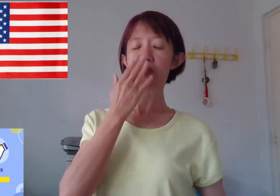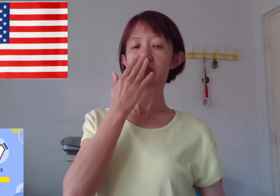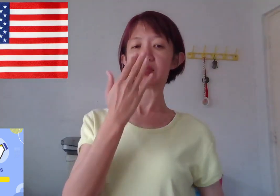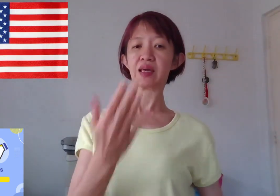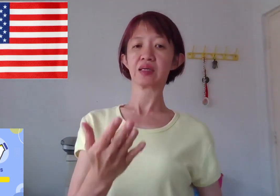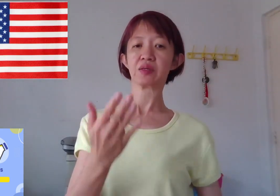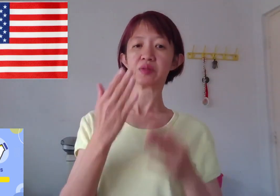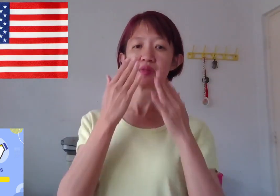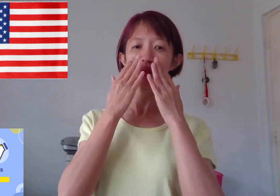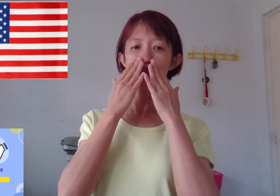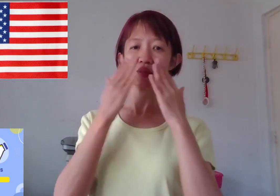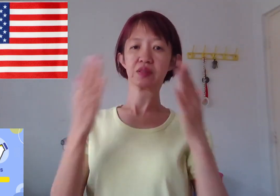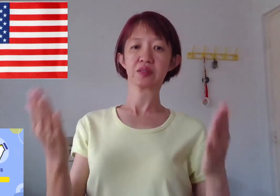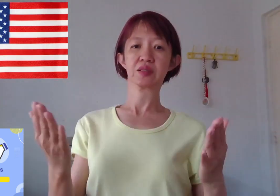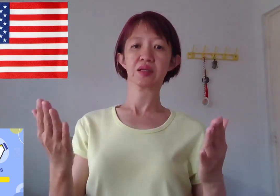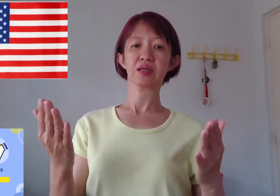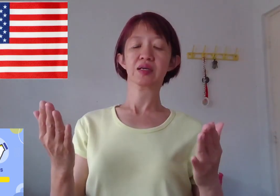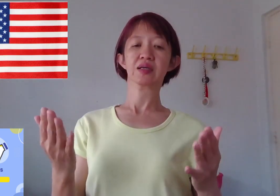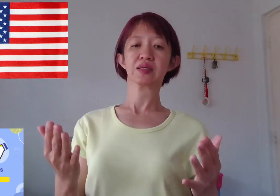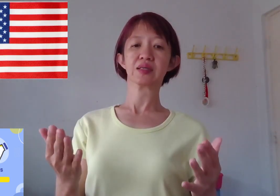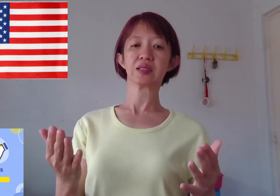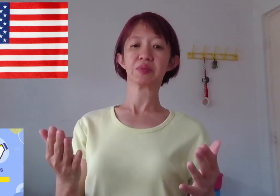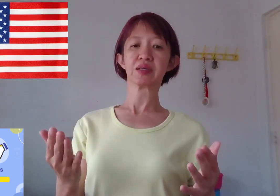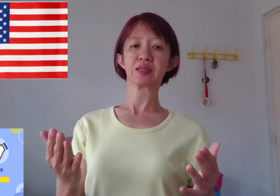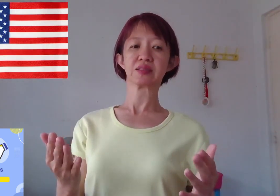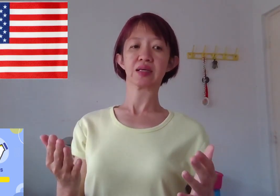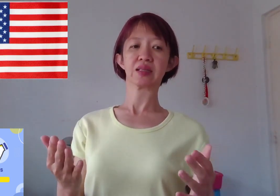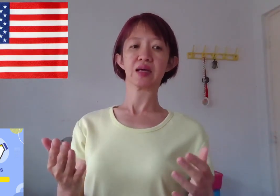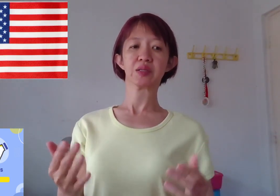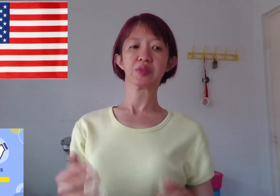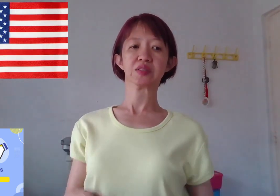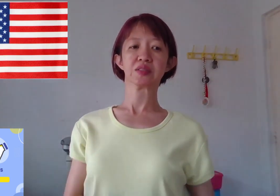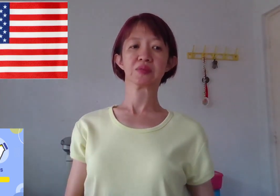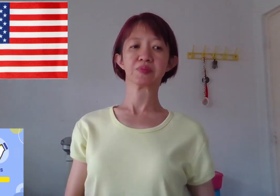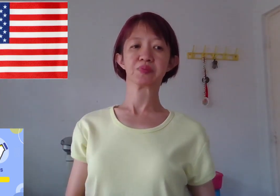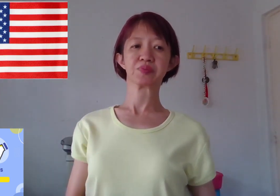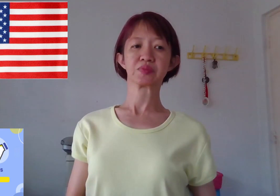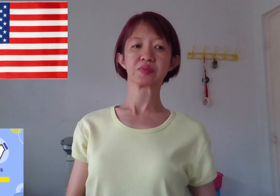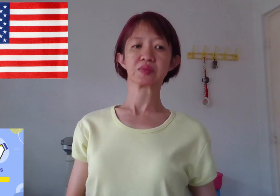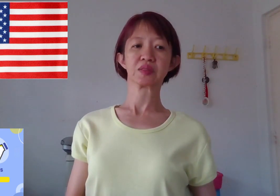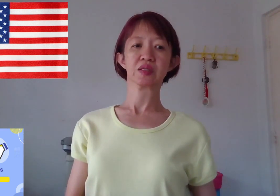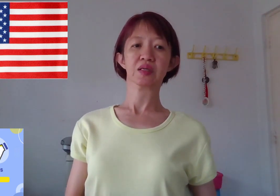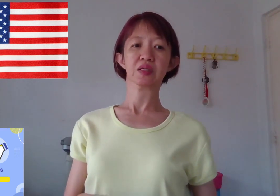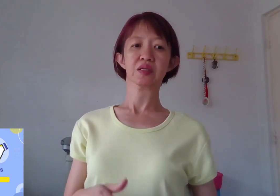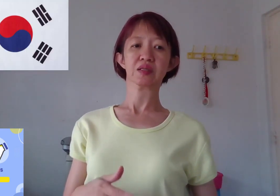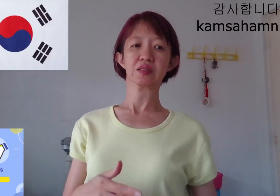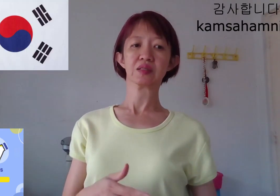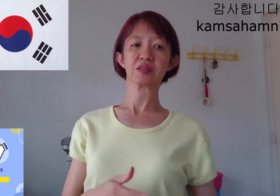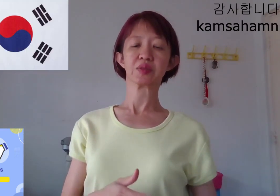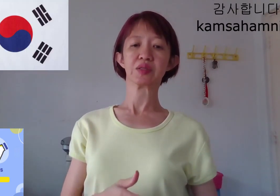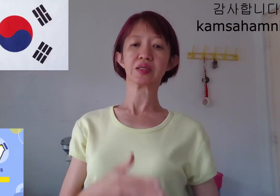This is thank you in American Sign Language. In